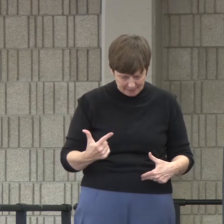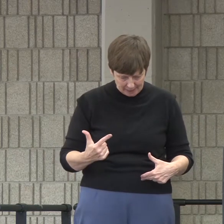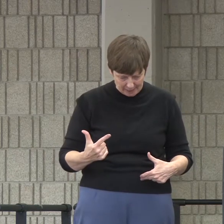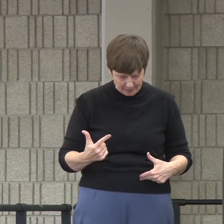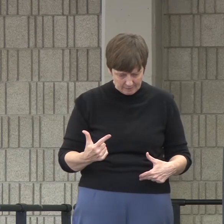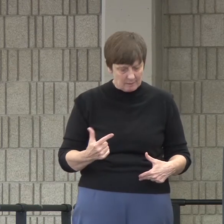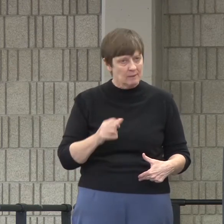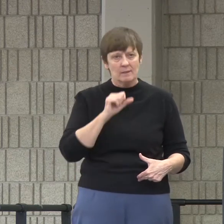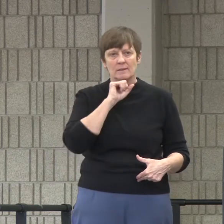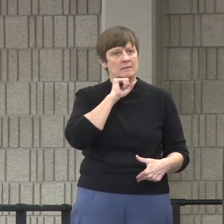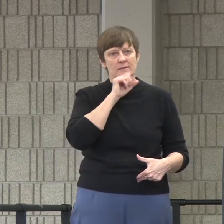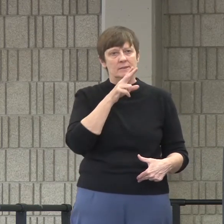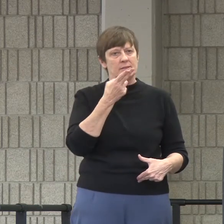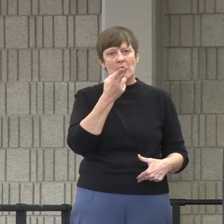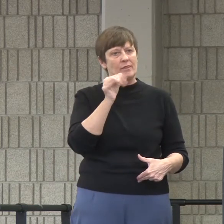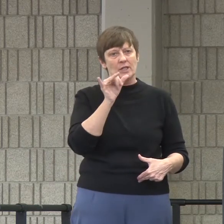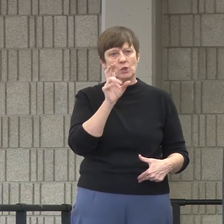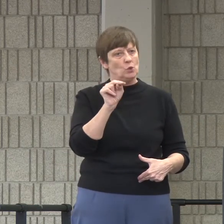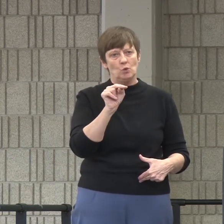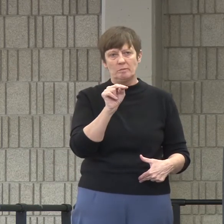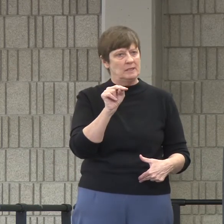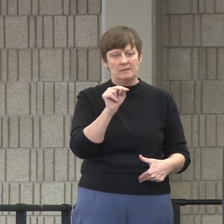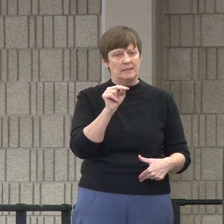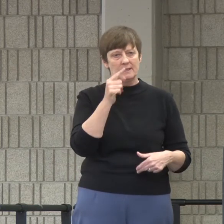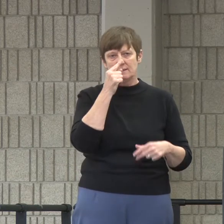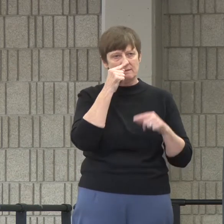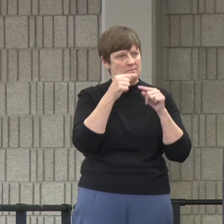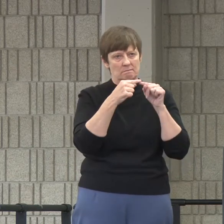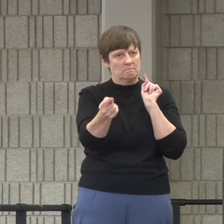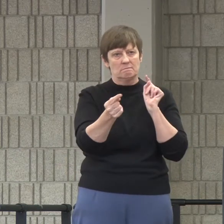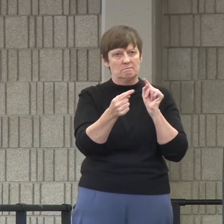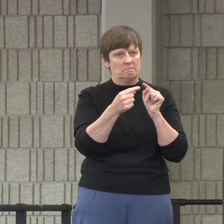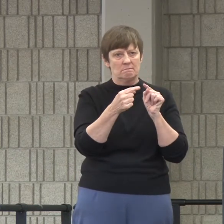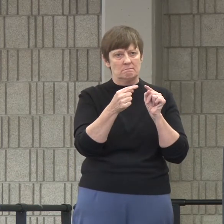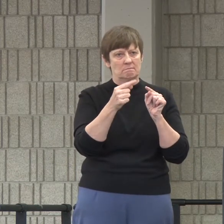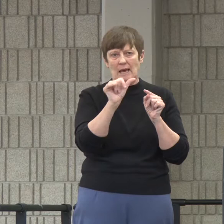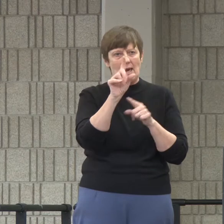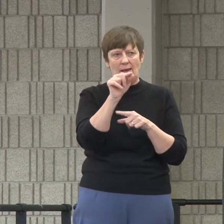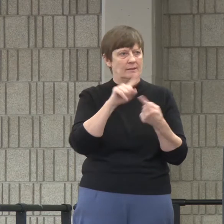nothing human can be alien to me.